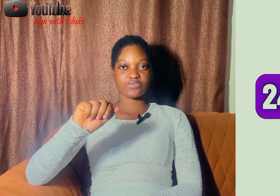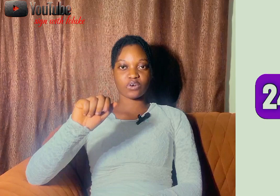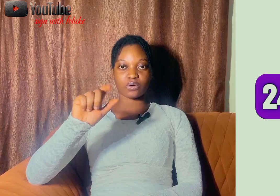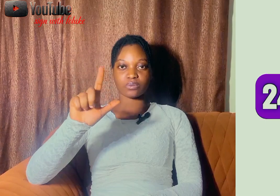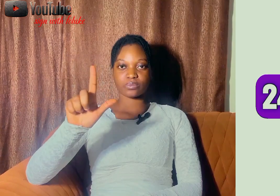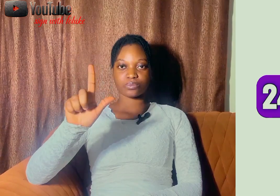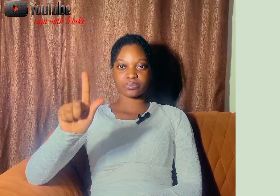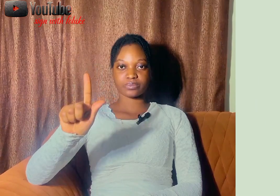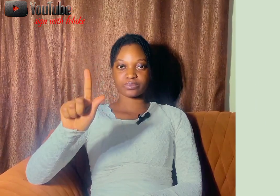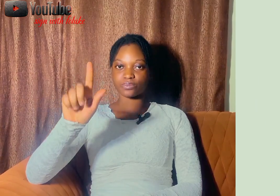24,